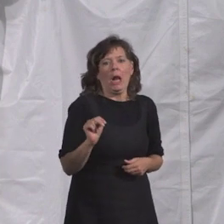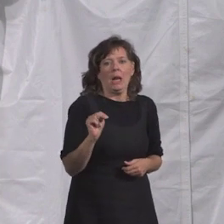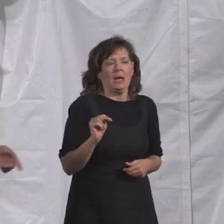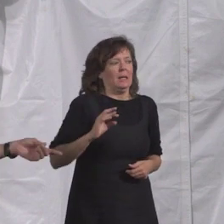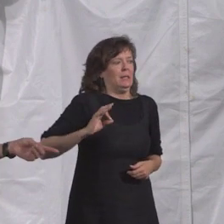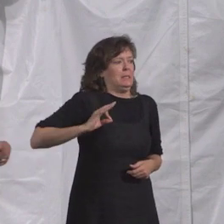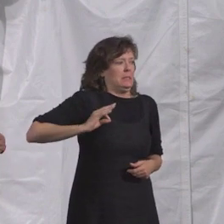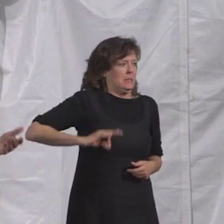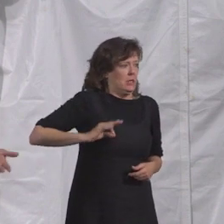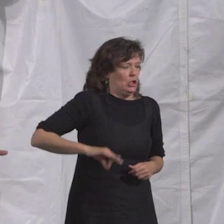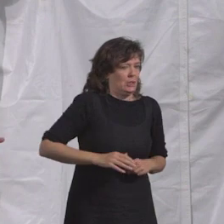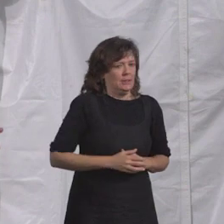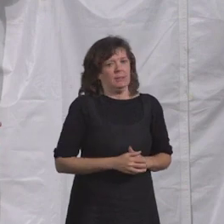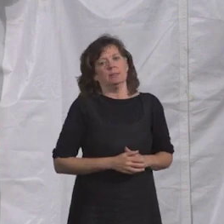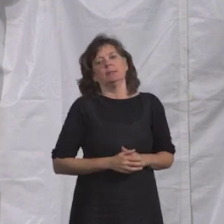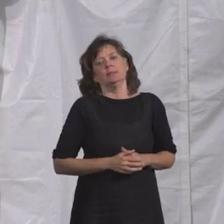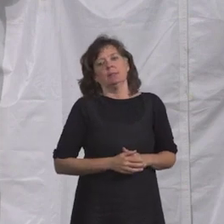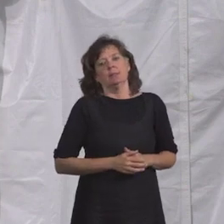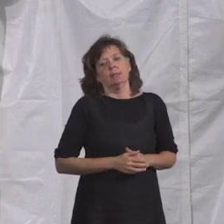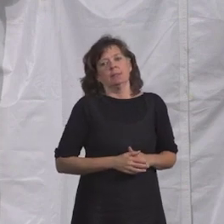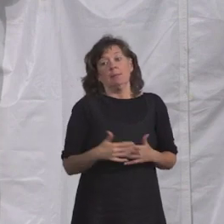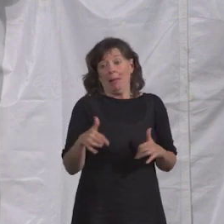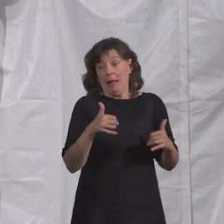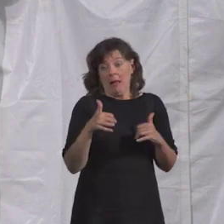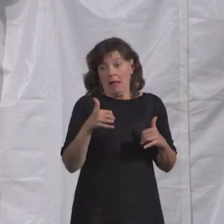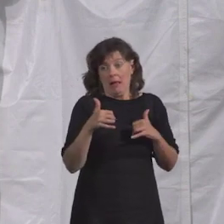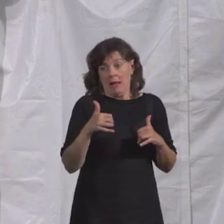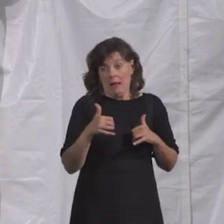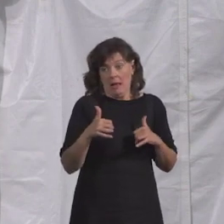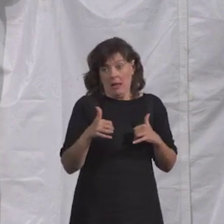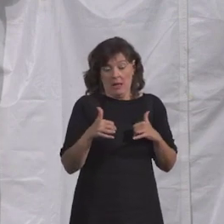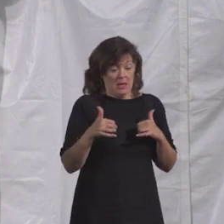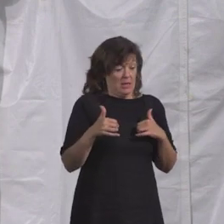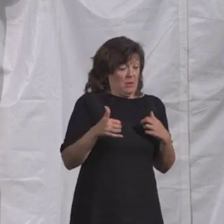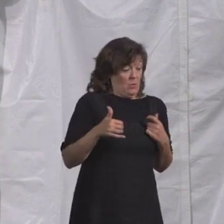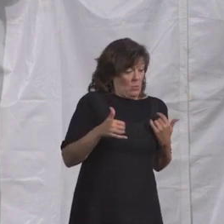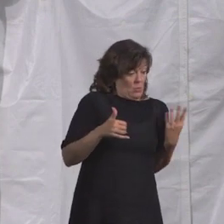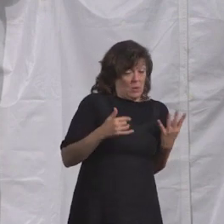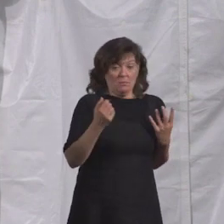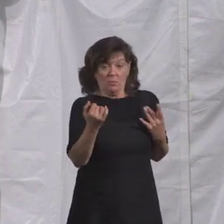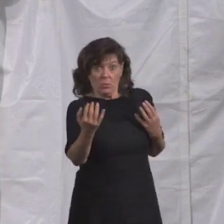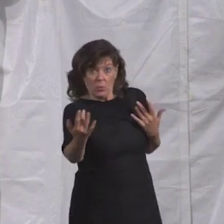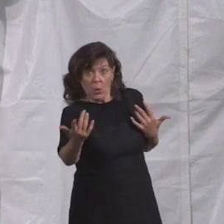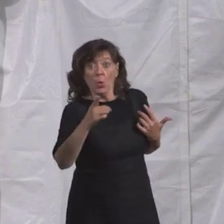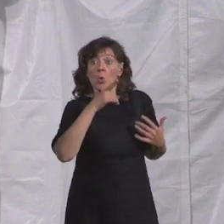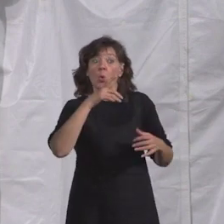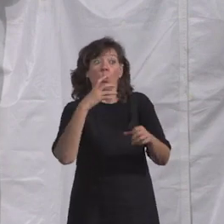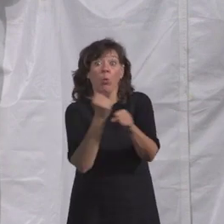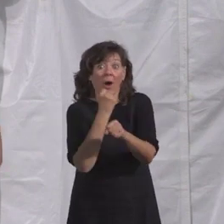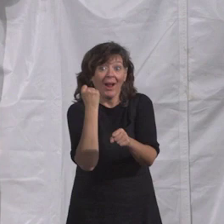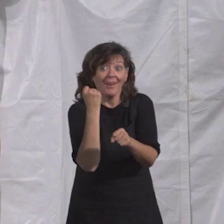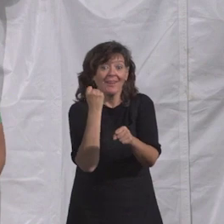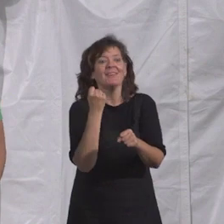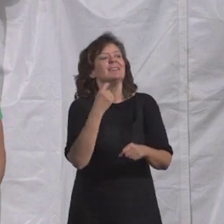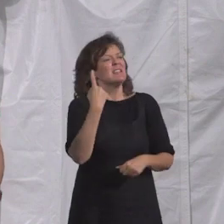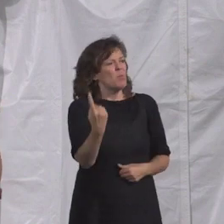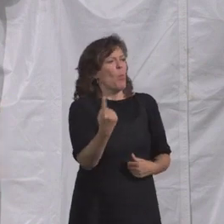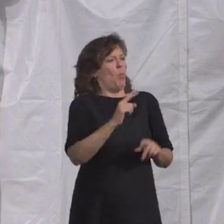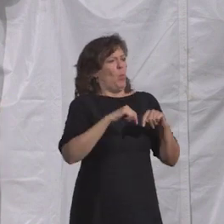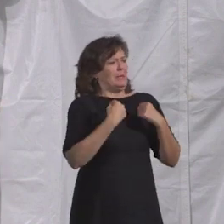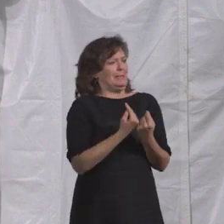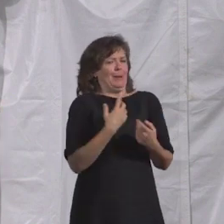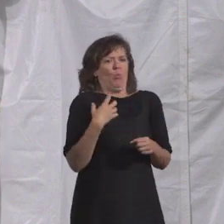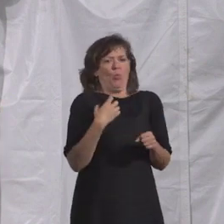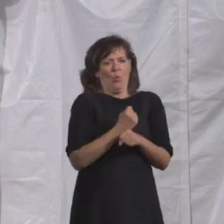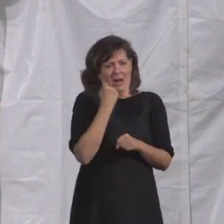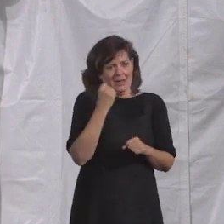And at the end of the game, each team counted up those marks. And whichever team had the most marks, that team won. I told my children,